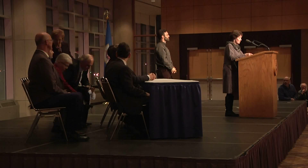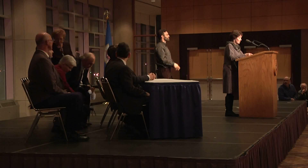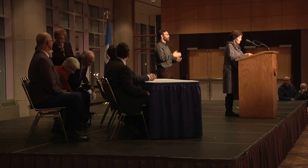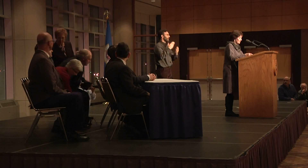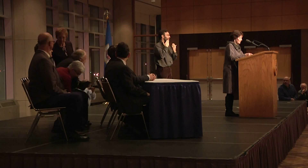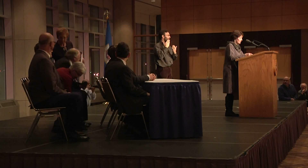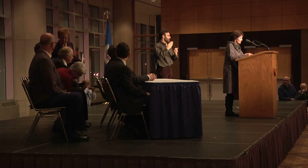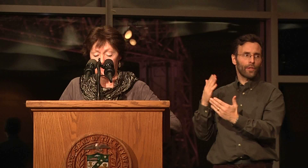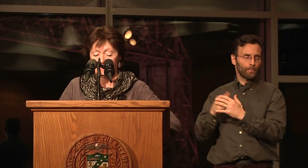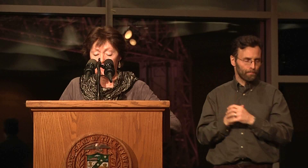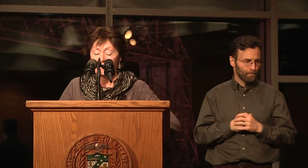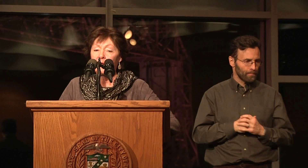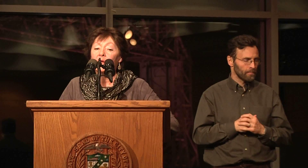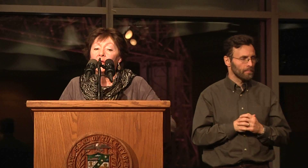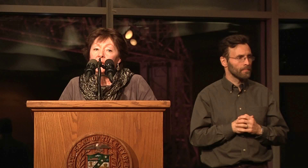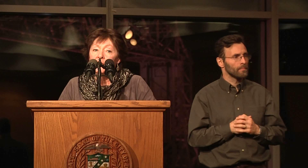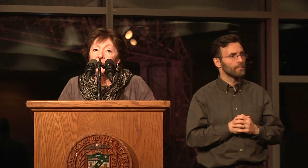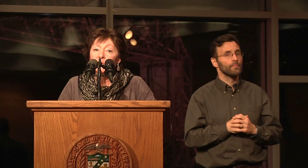Thank you.